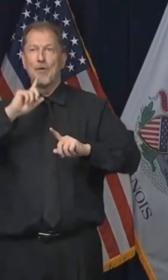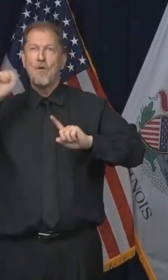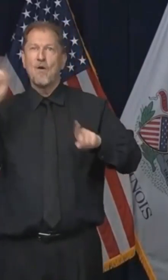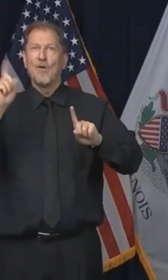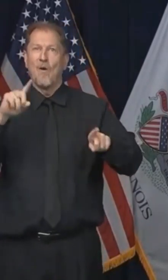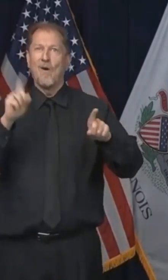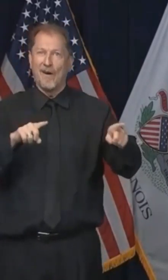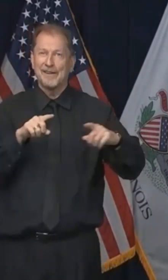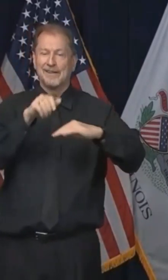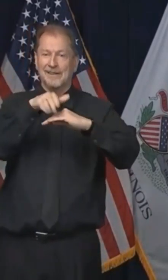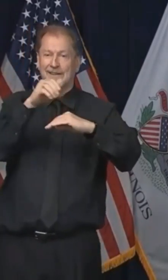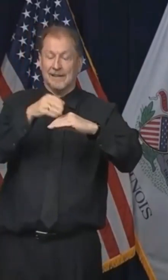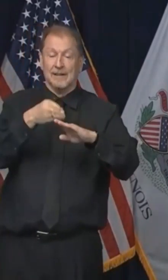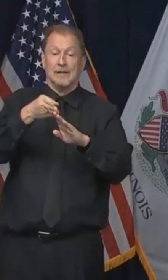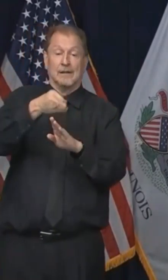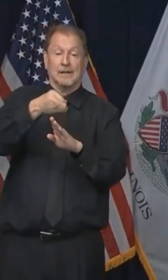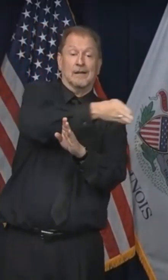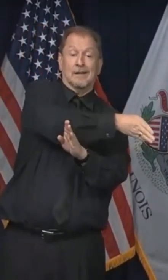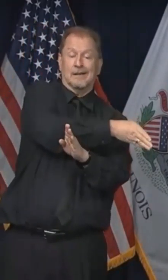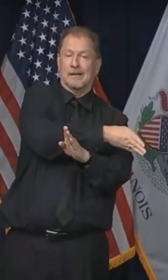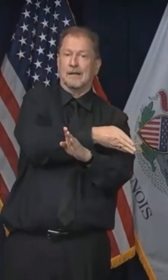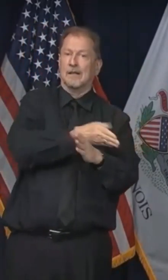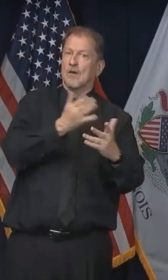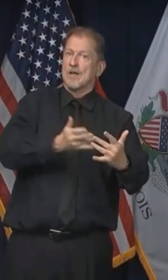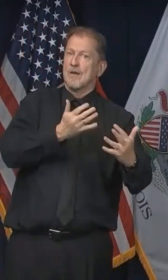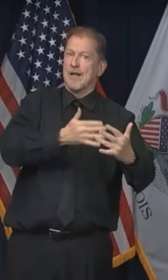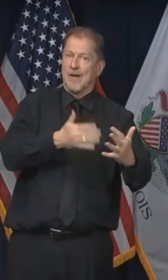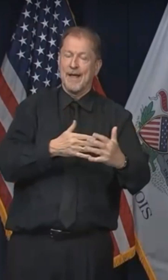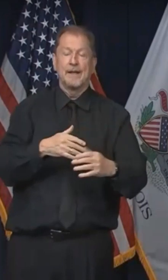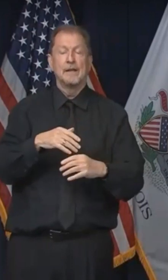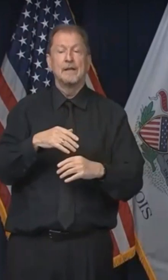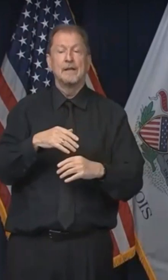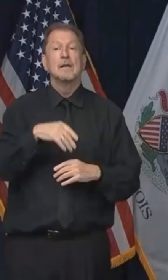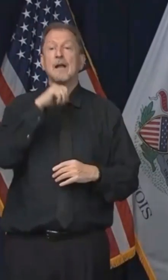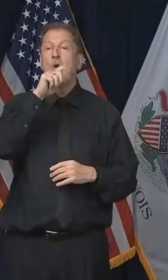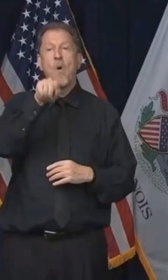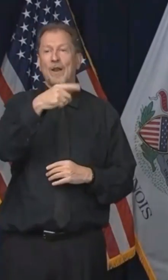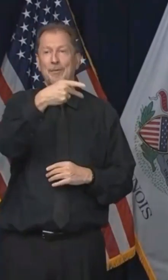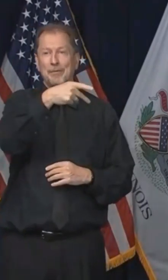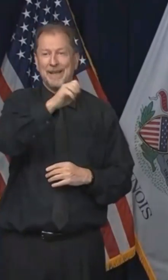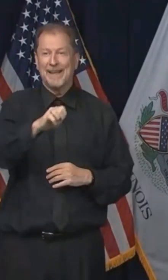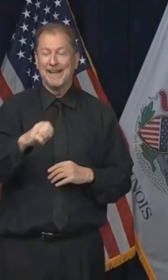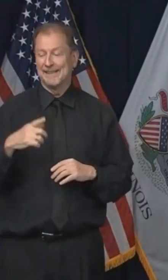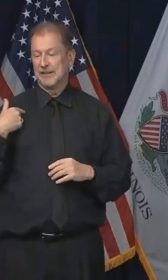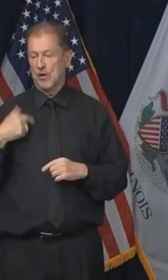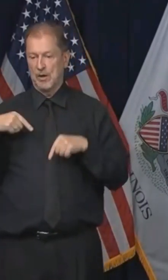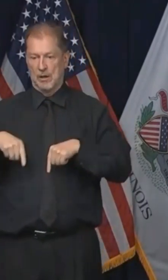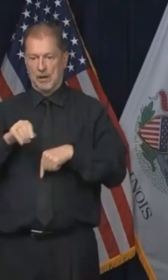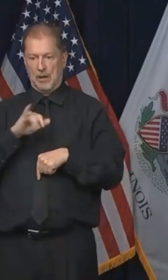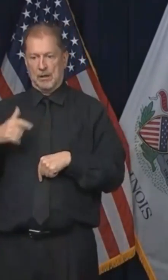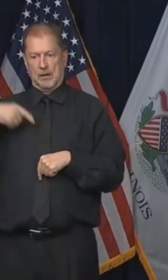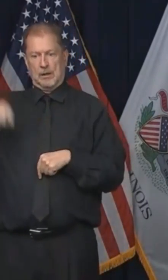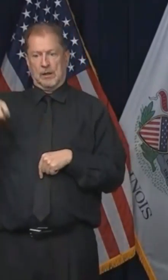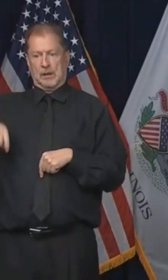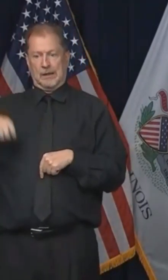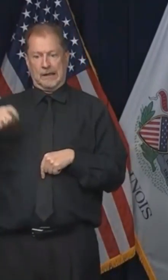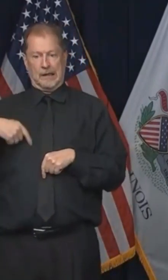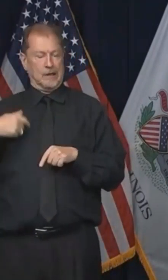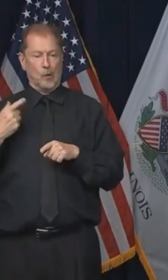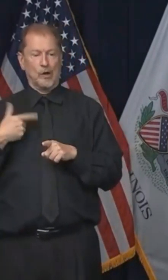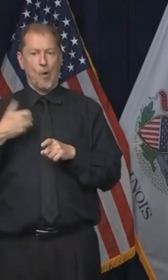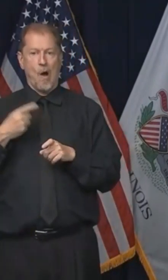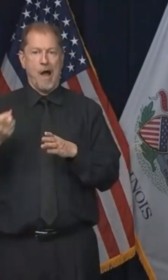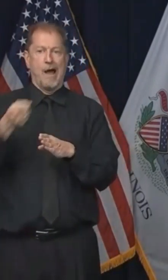be shipped from China, not just PPE. And so trying to get to the head of the line, because we have an urgent need,